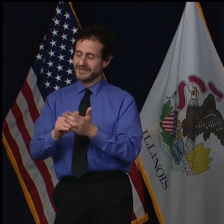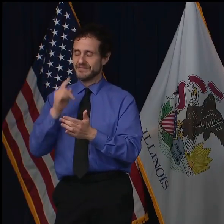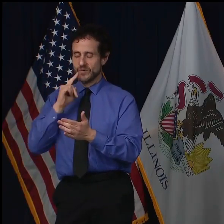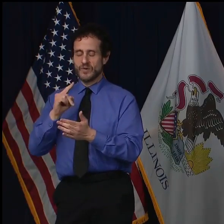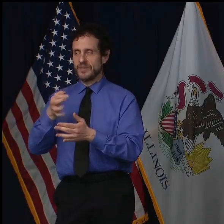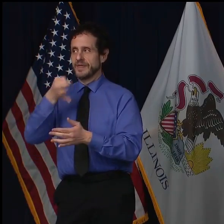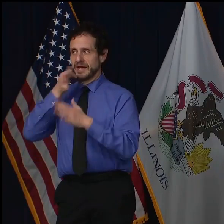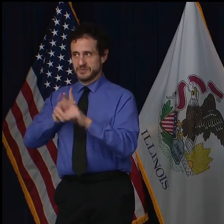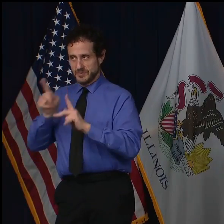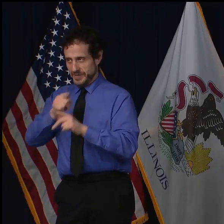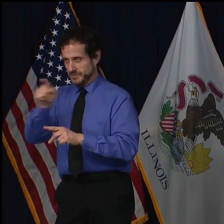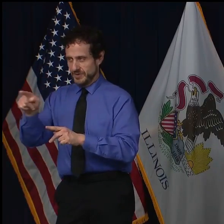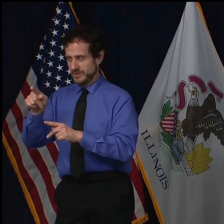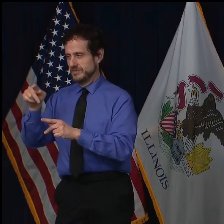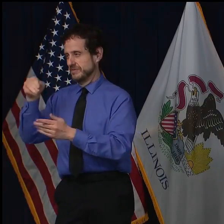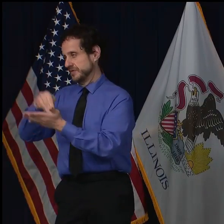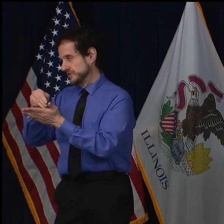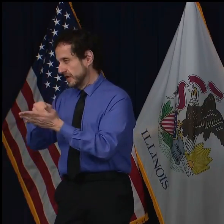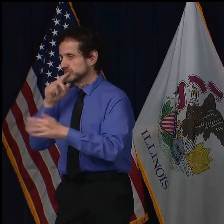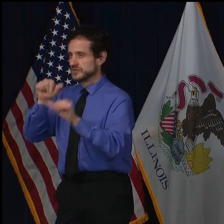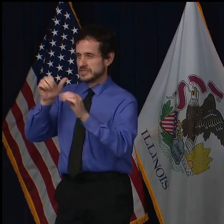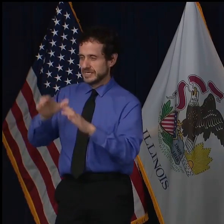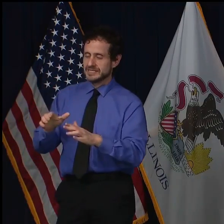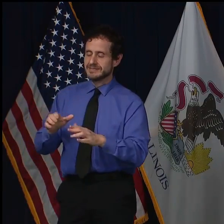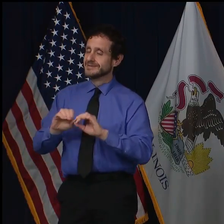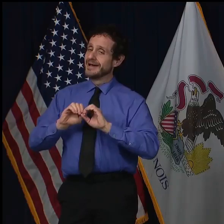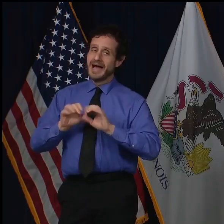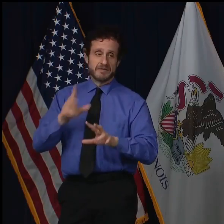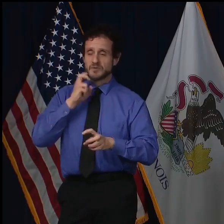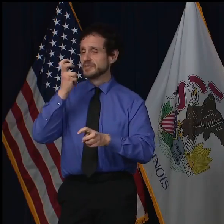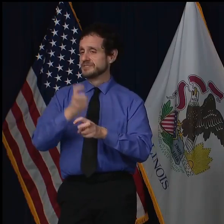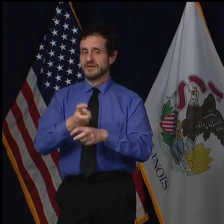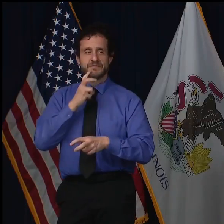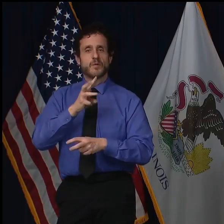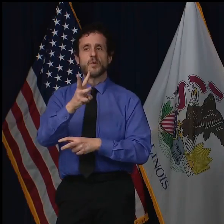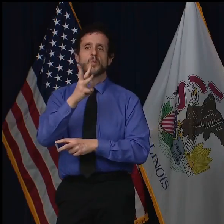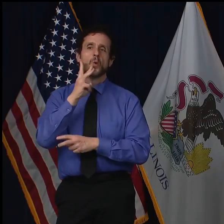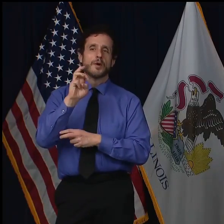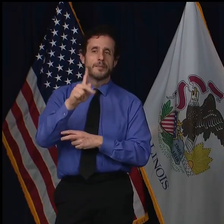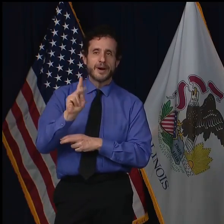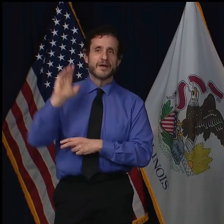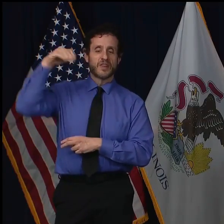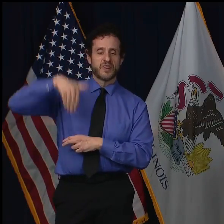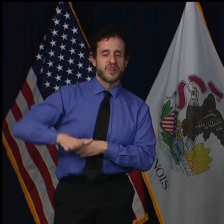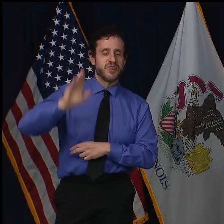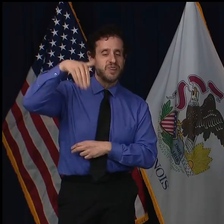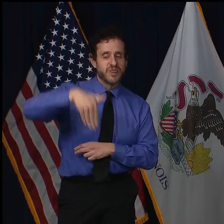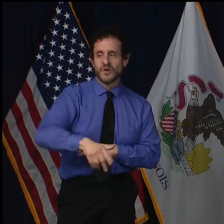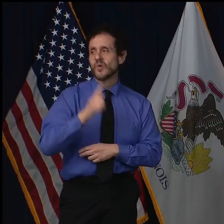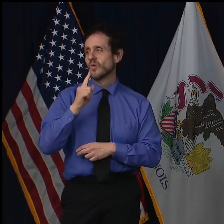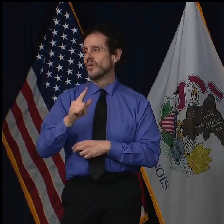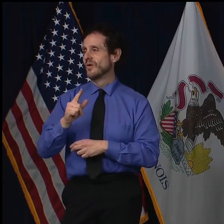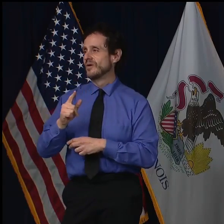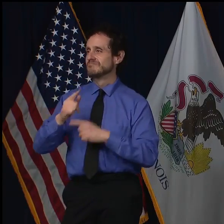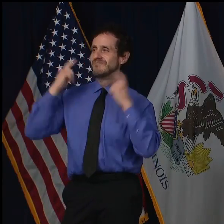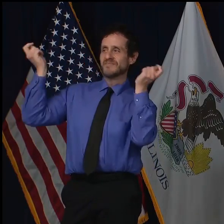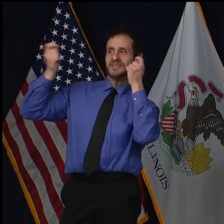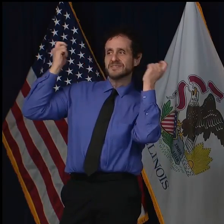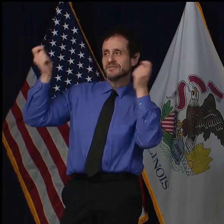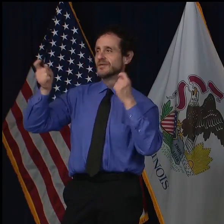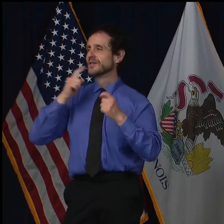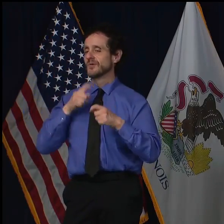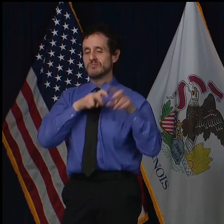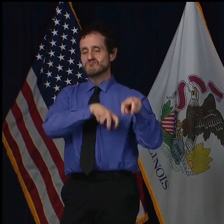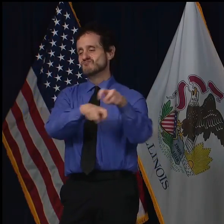of the experts. So obviously that would be difficult for a water park or, or carnival